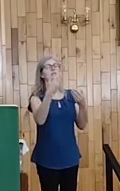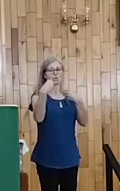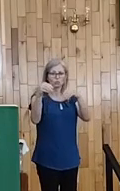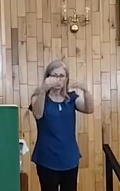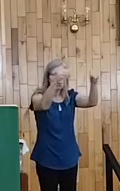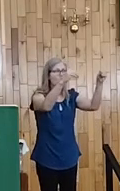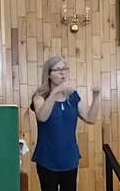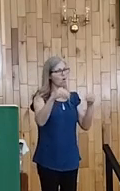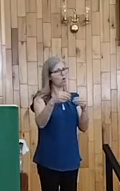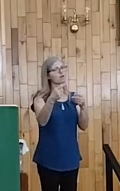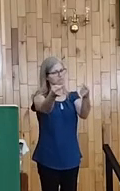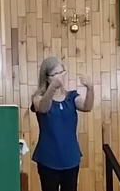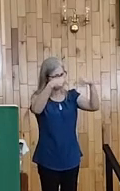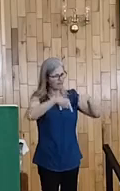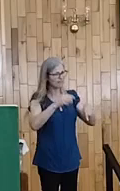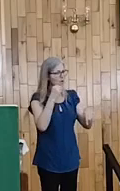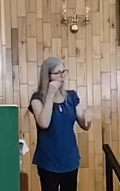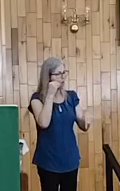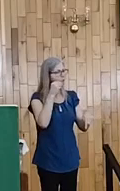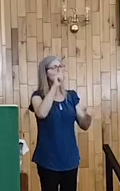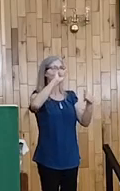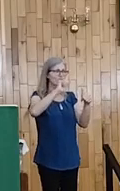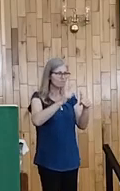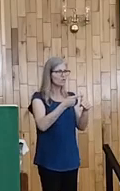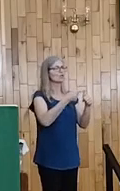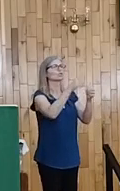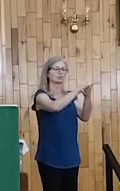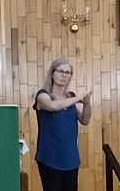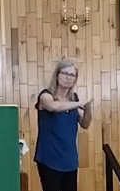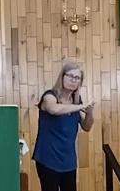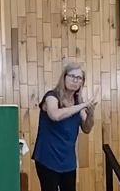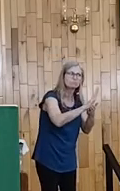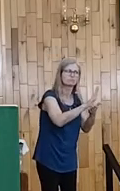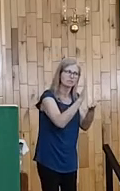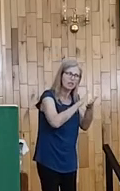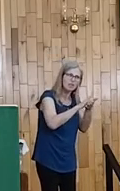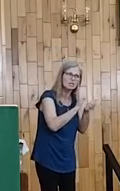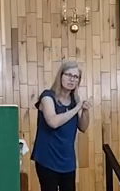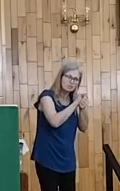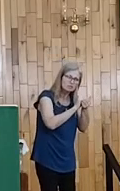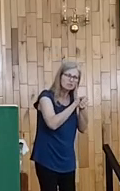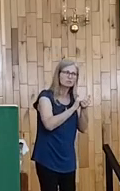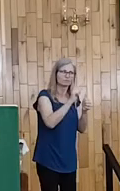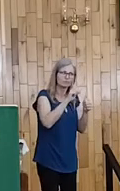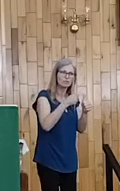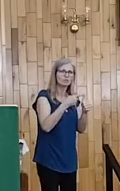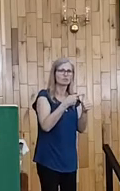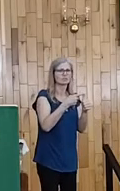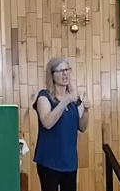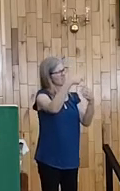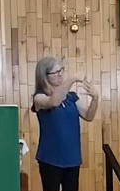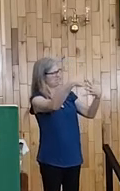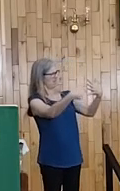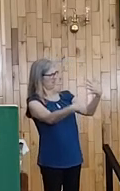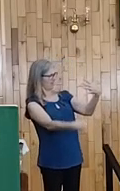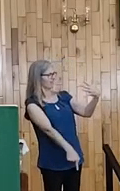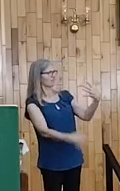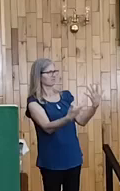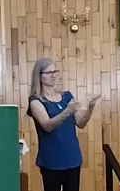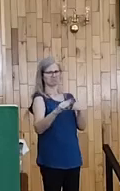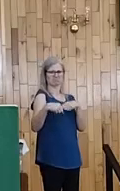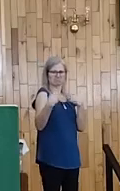they do not eat without purifying themselves. And there are many other things that they have